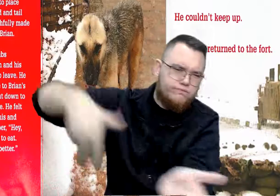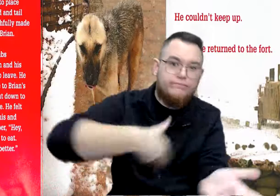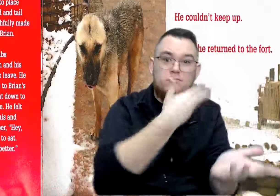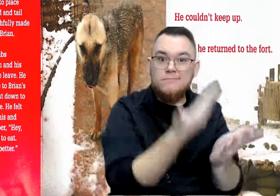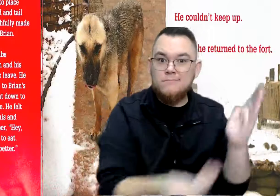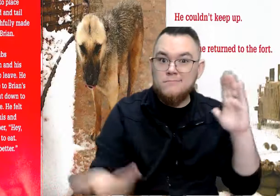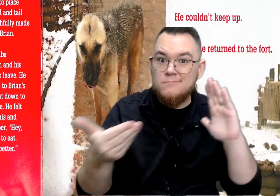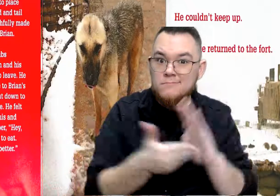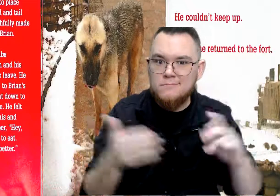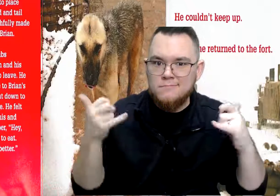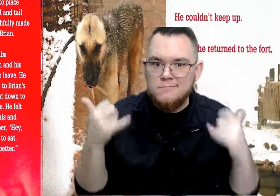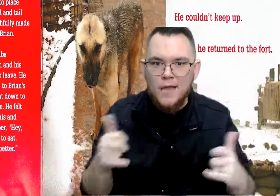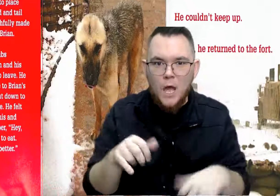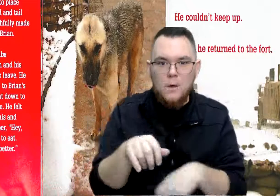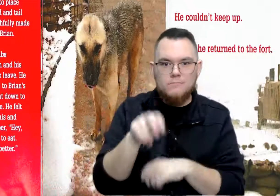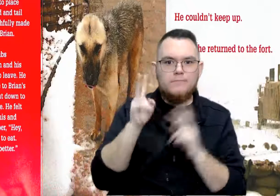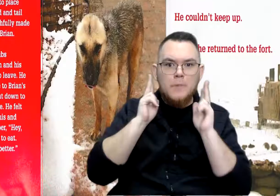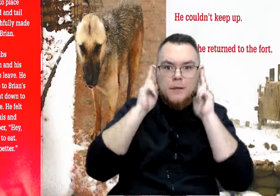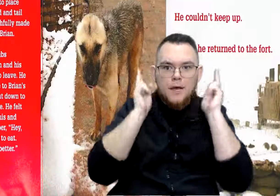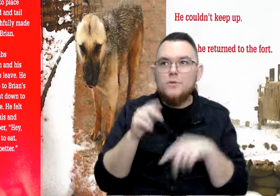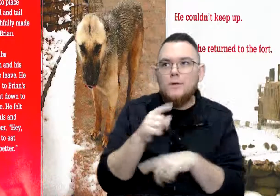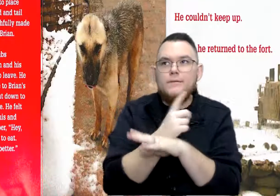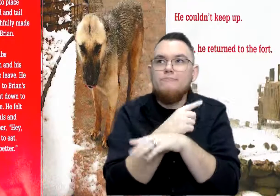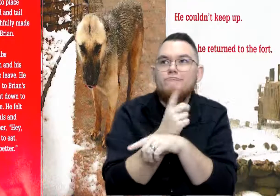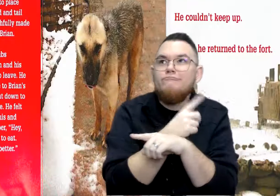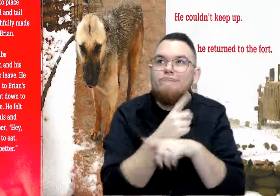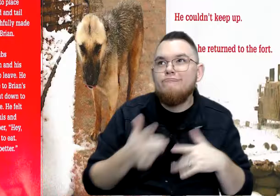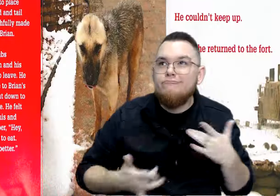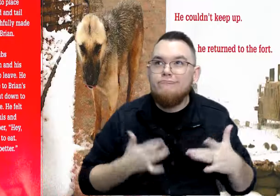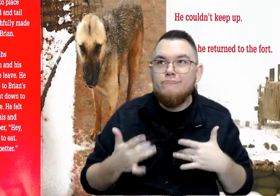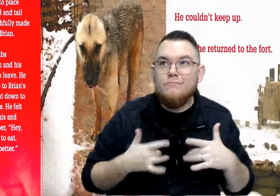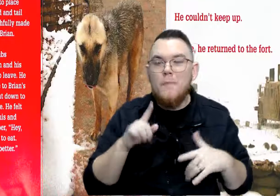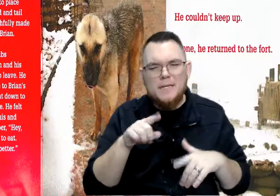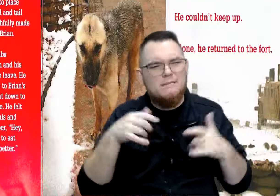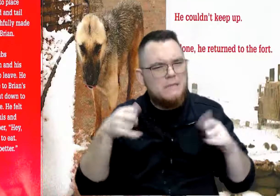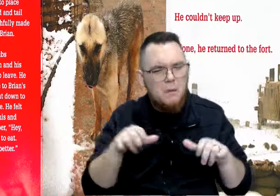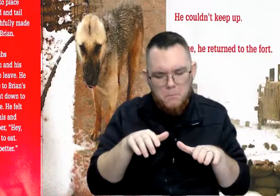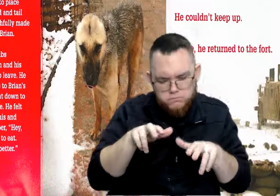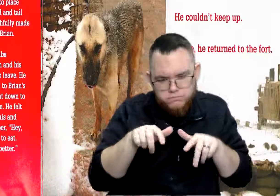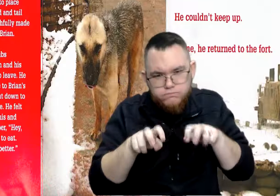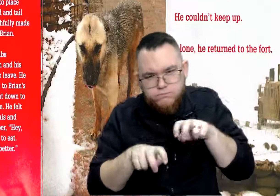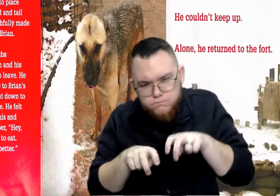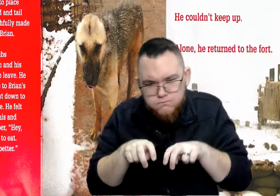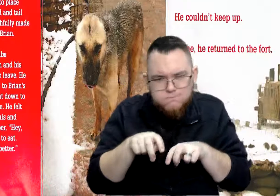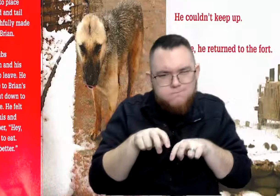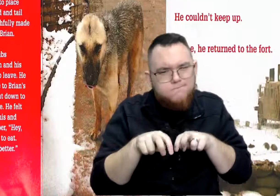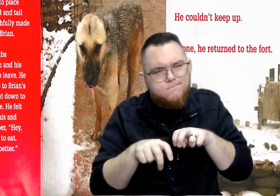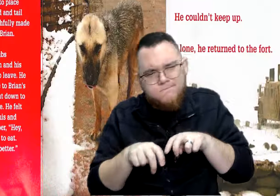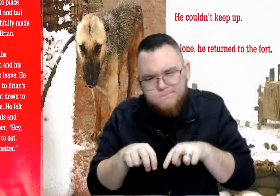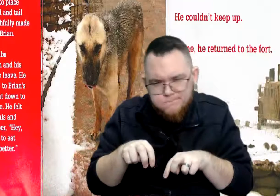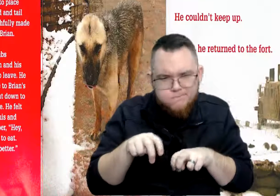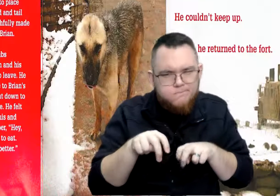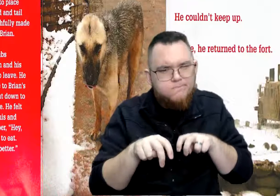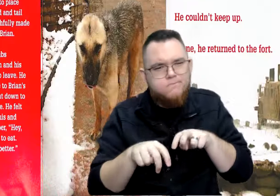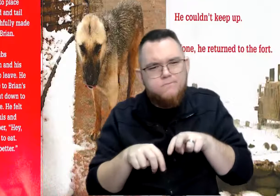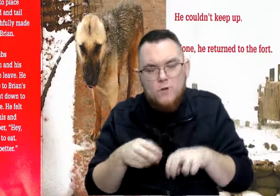there to greet them, tail wagging, but still moving slowly. For a few peaceful days, Nubs stuck